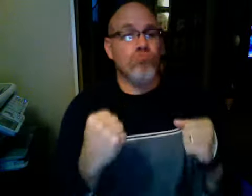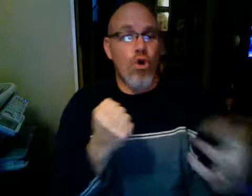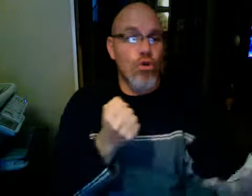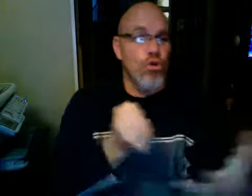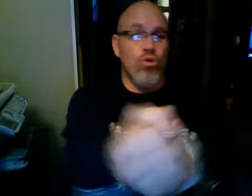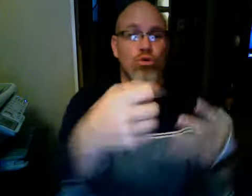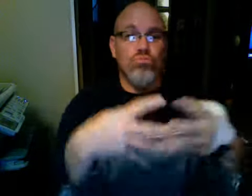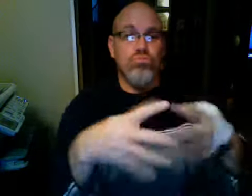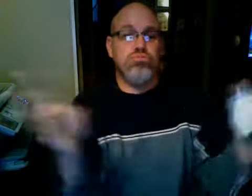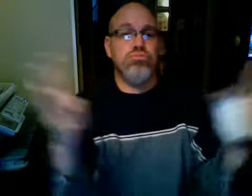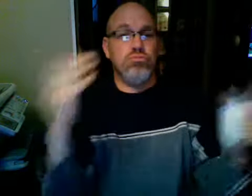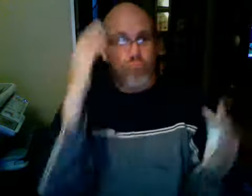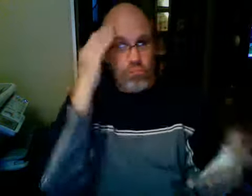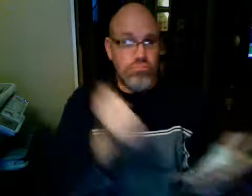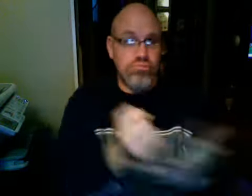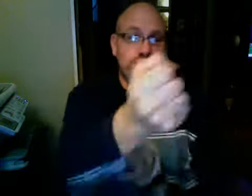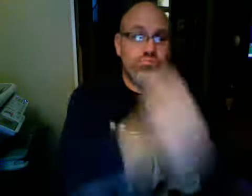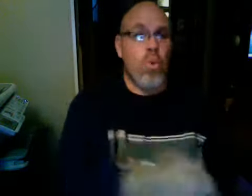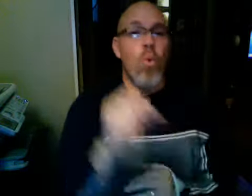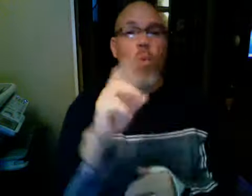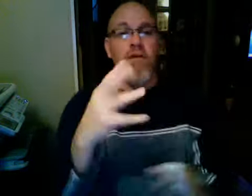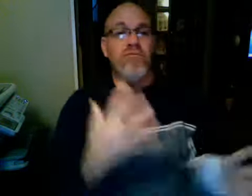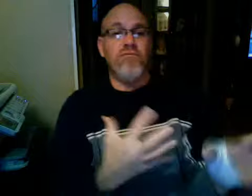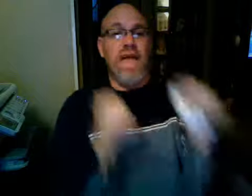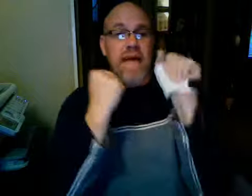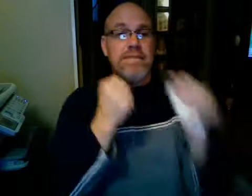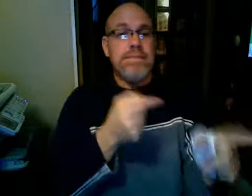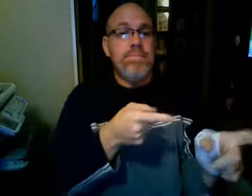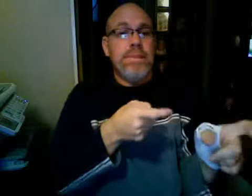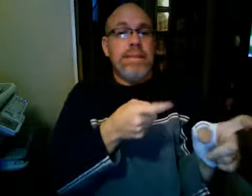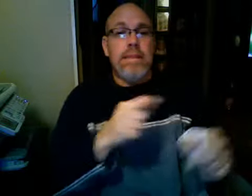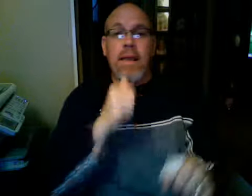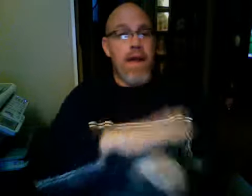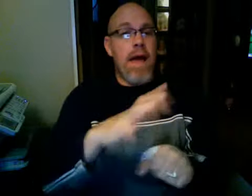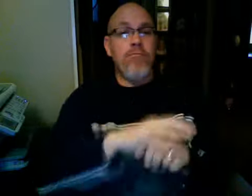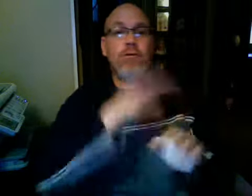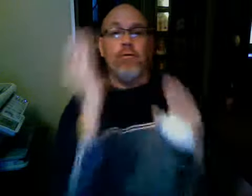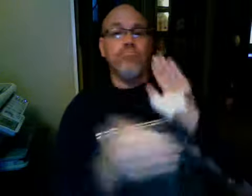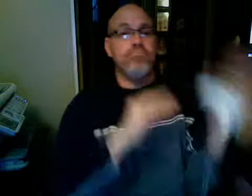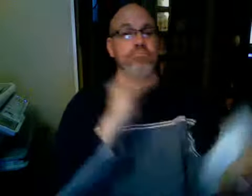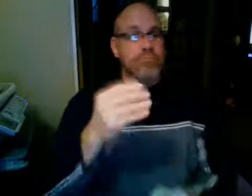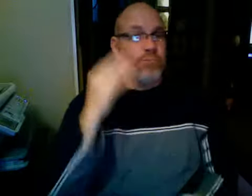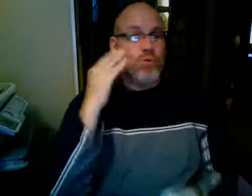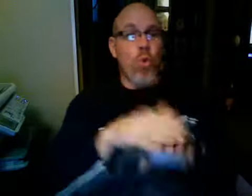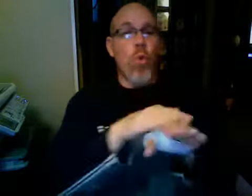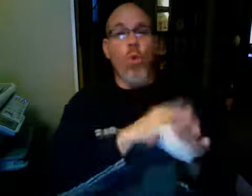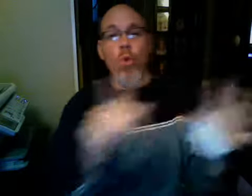Garcia, and Sparrow bring down the biggest highlights from Week 7. NFL AM, Monday, 6 a.m. live on NFL Network.